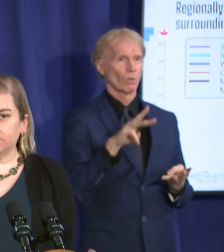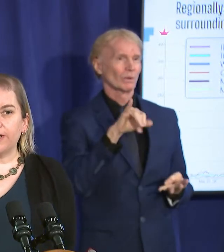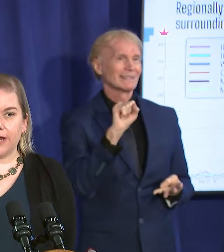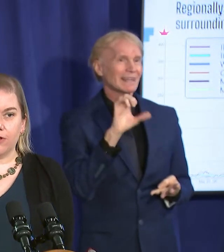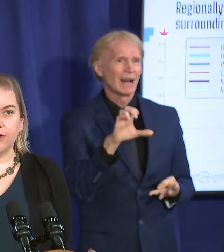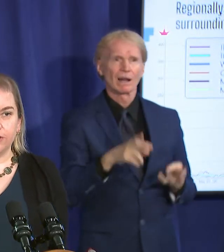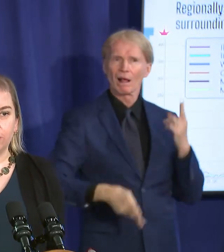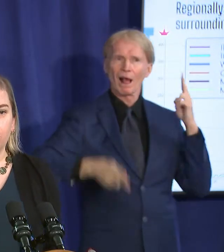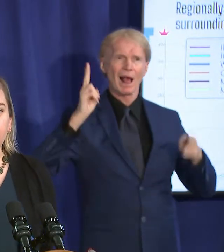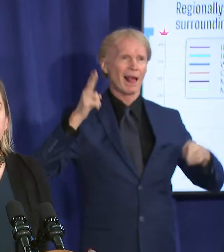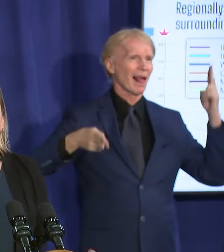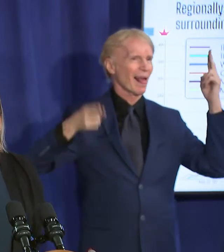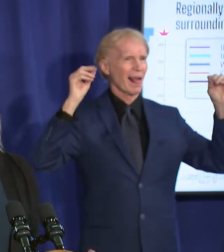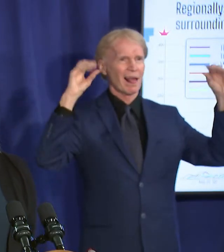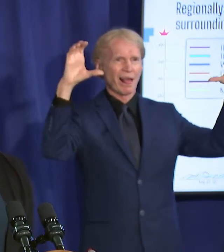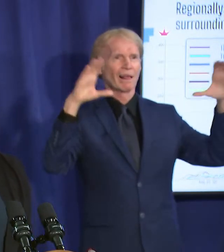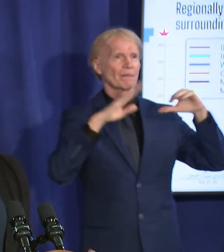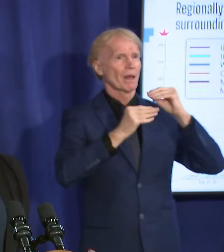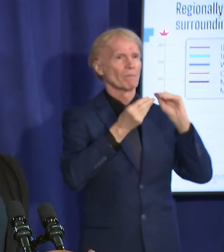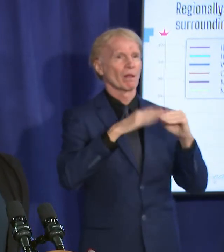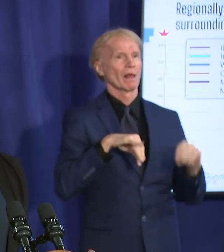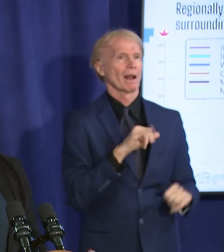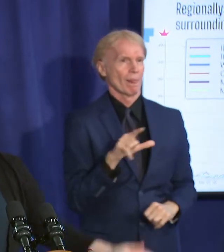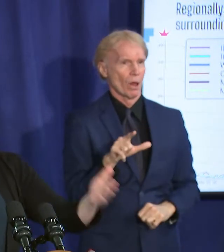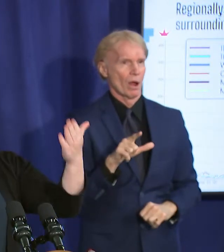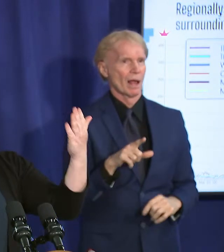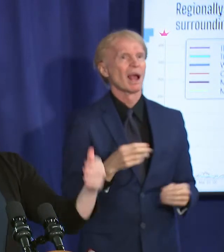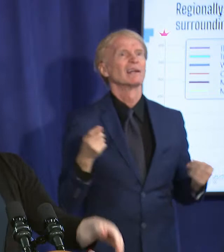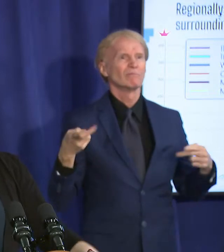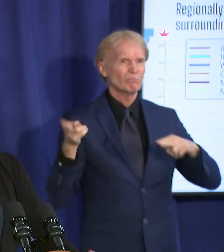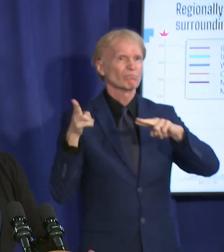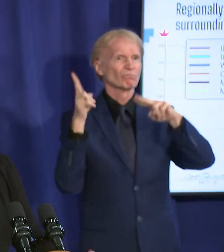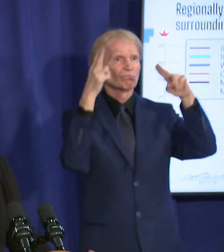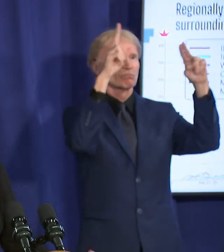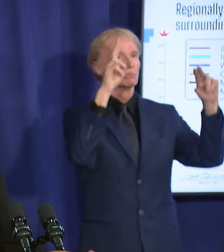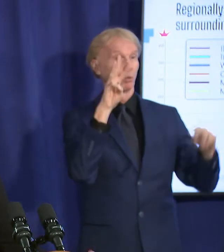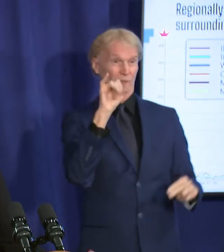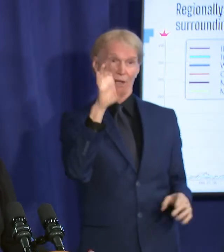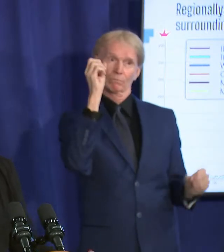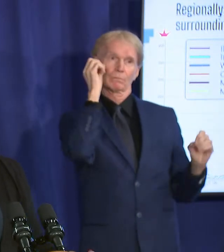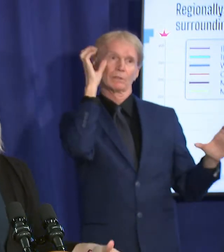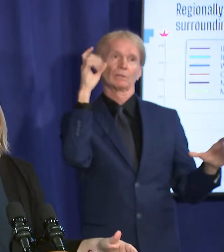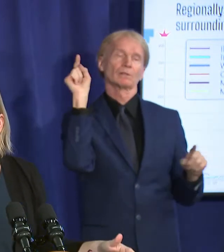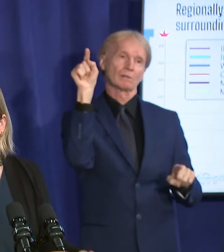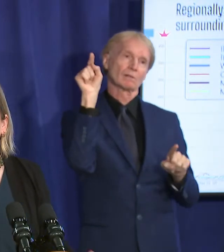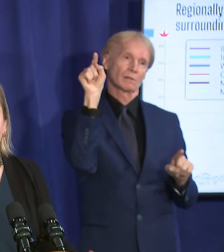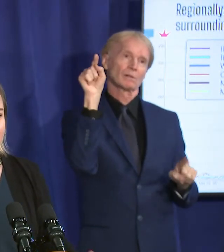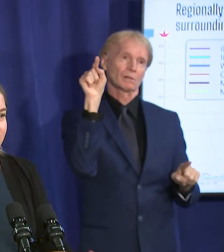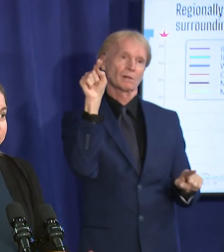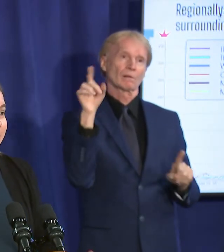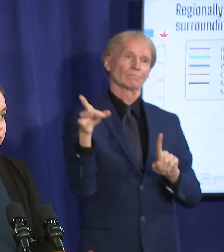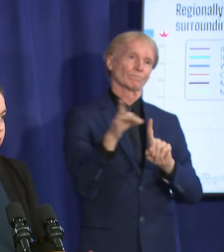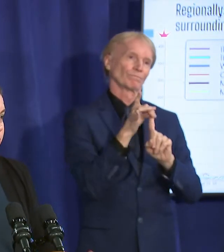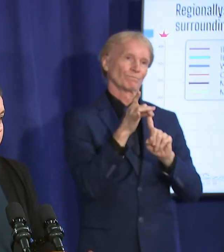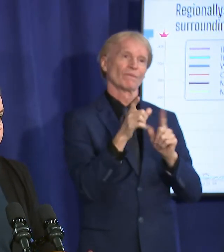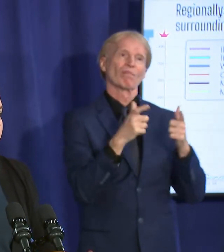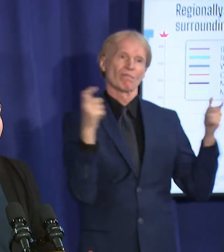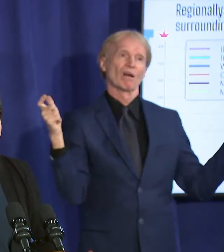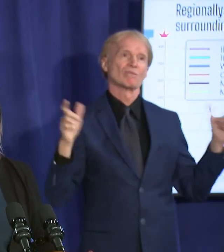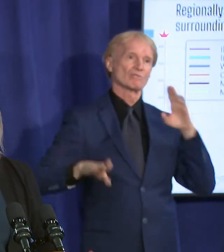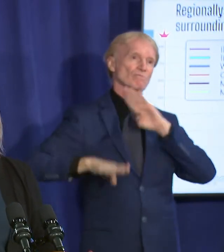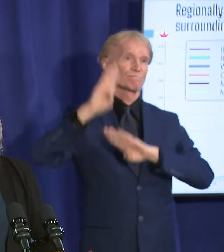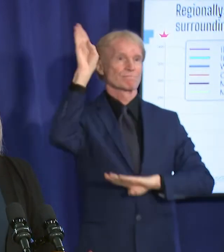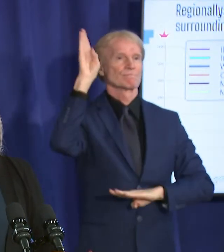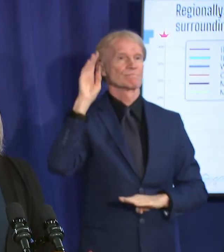COVID rates right now than Illinois, and largely on the way up, with Wisconsin really standing out as having being in a major surge.